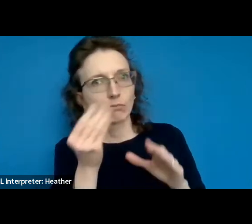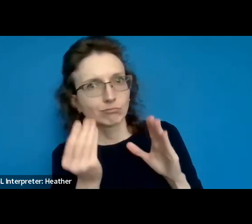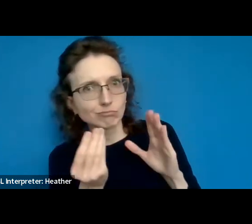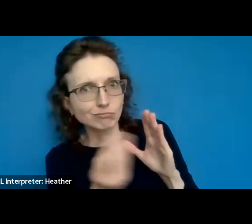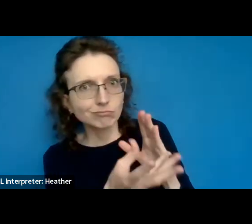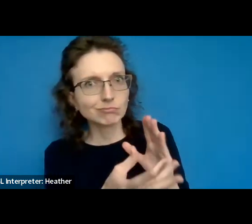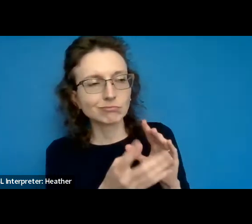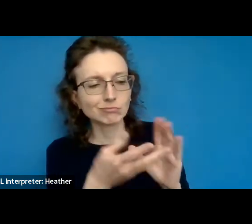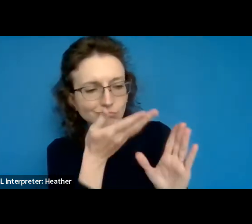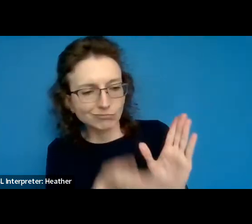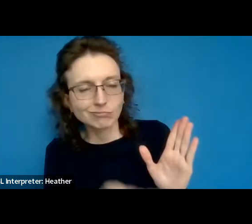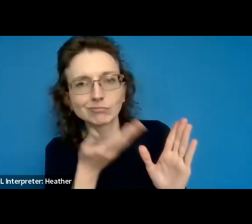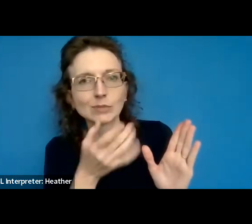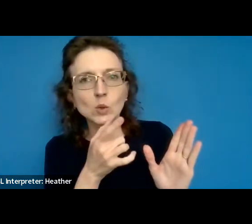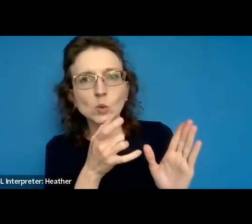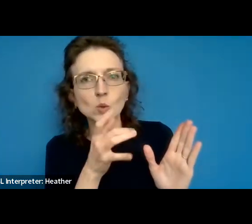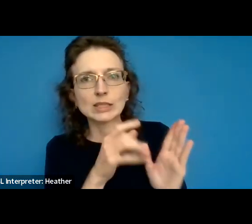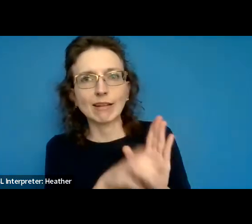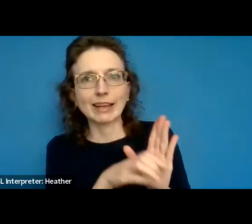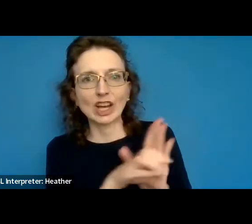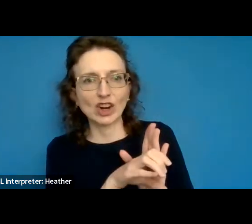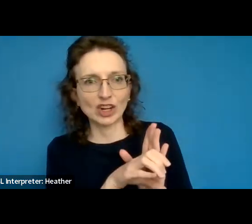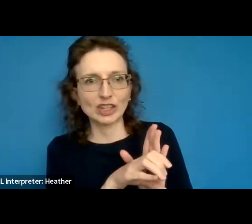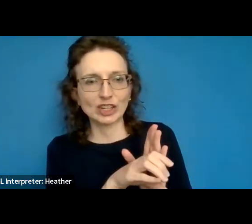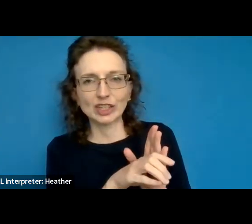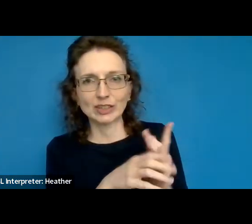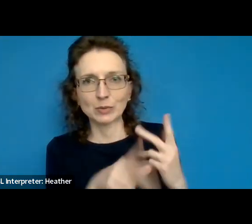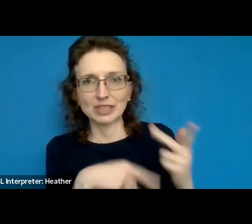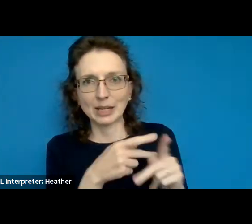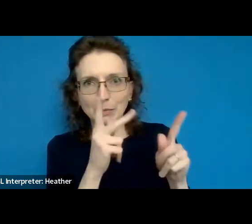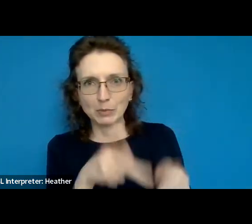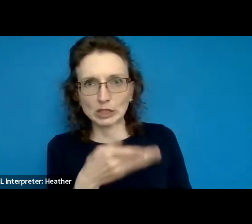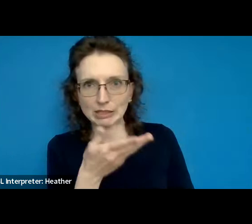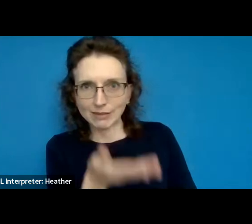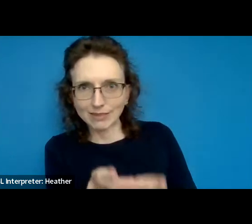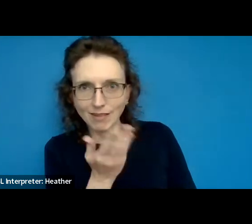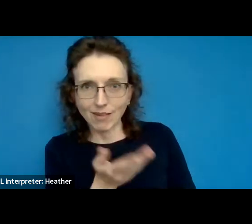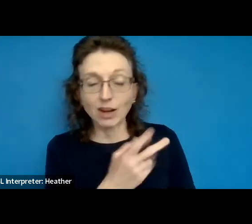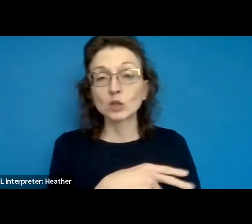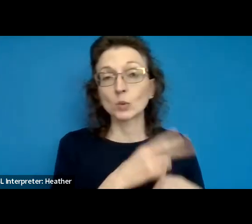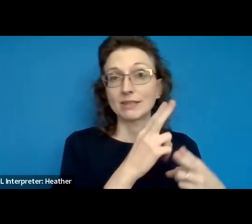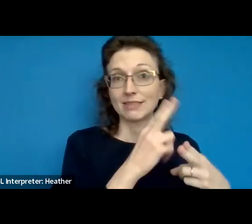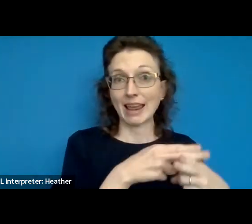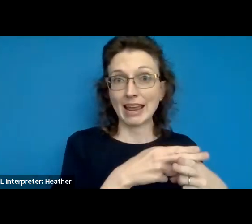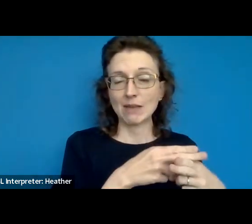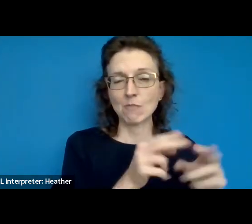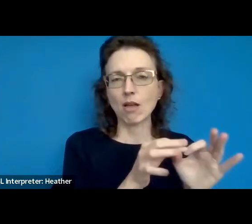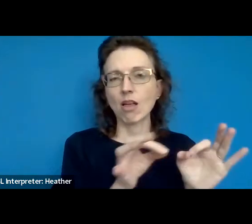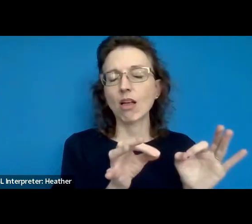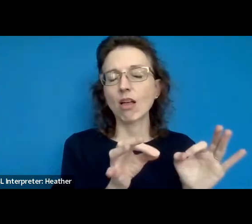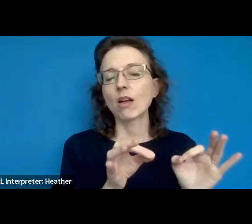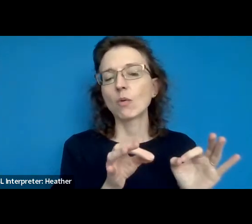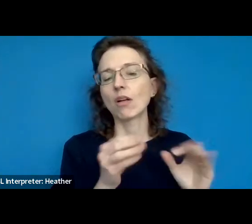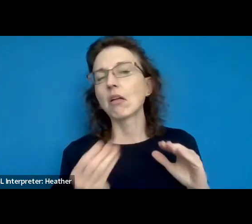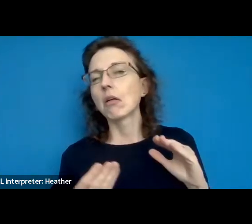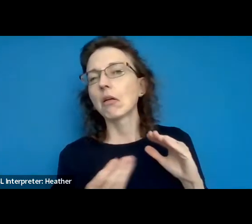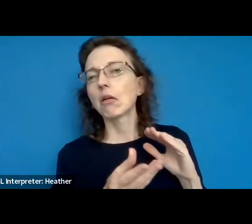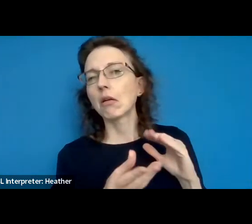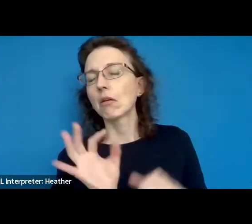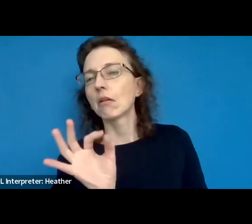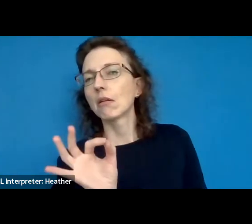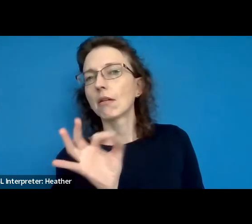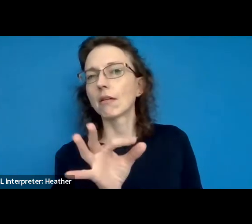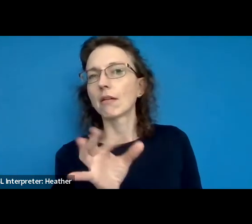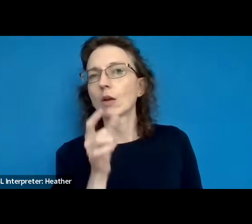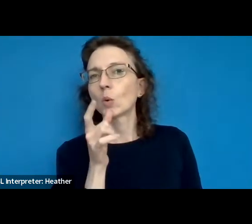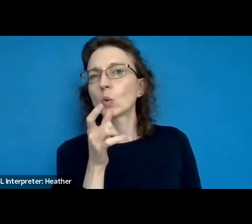character of the individual, so you'll have a name, and the name will hint at that particular